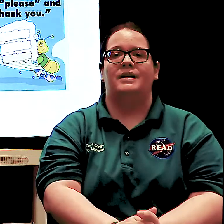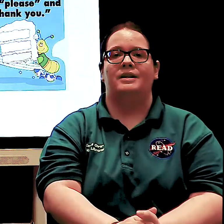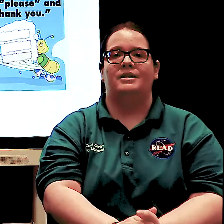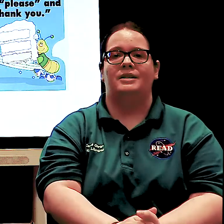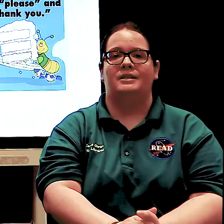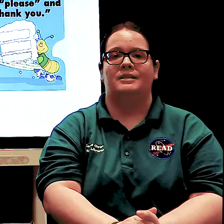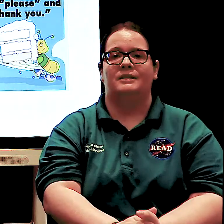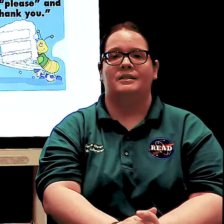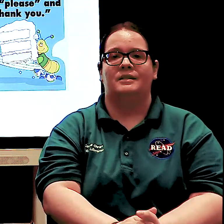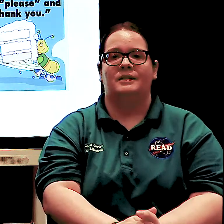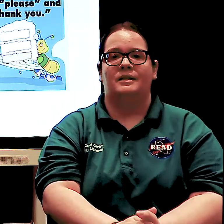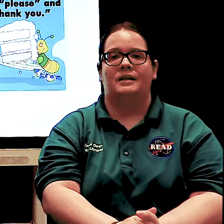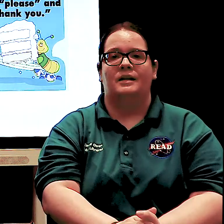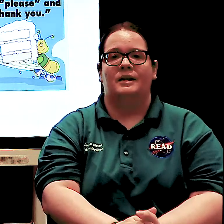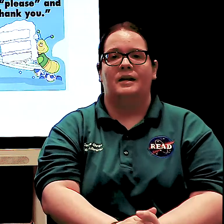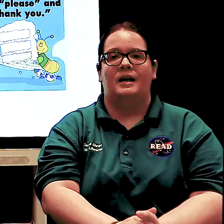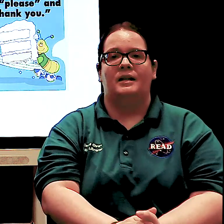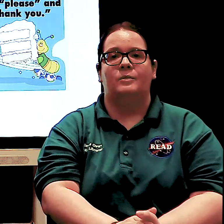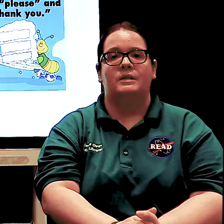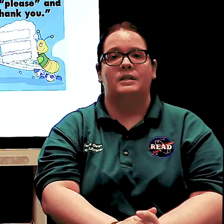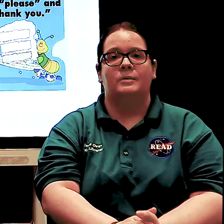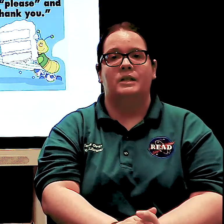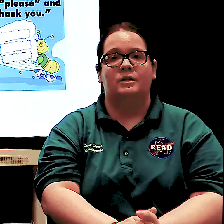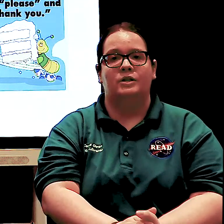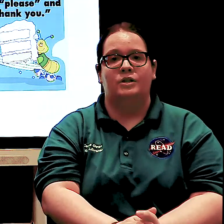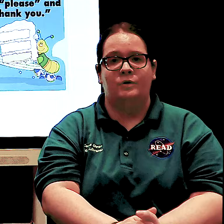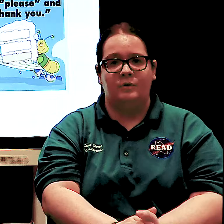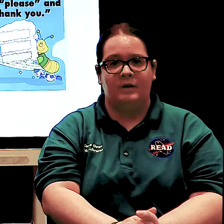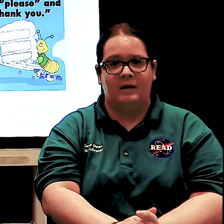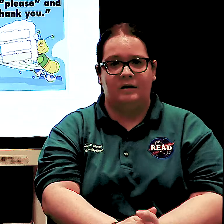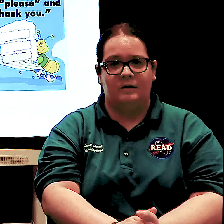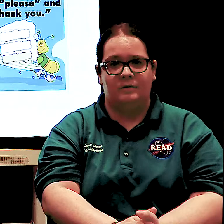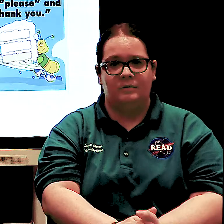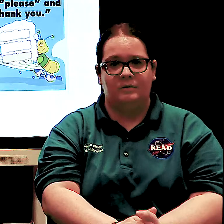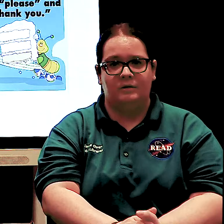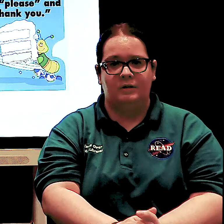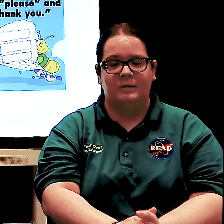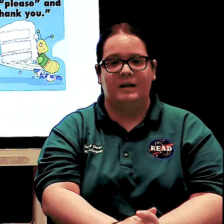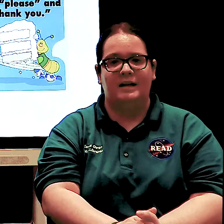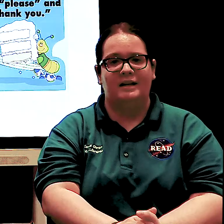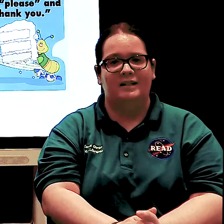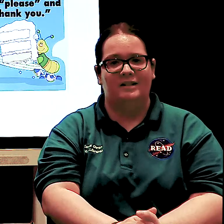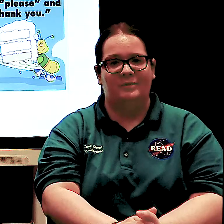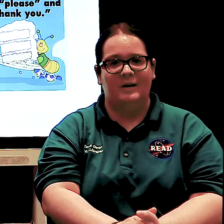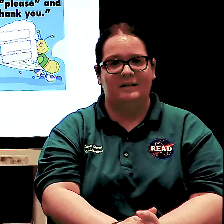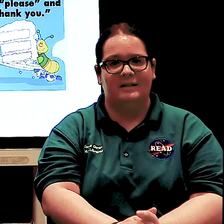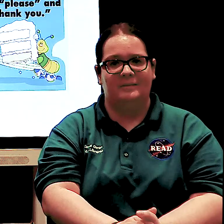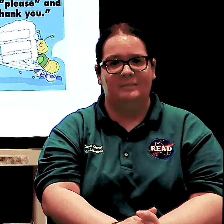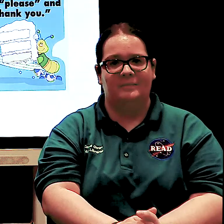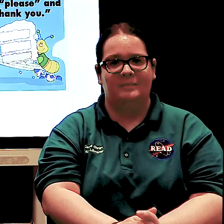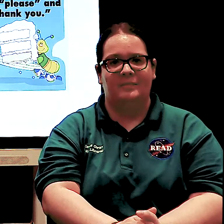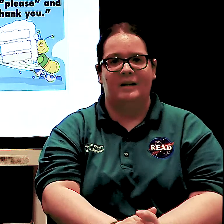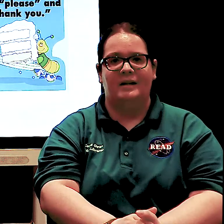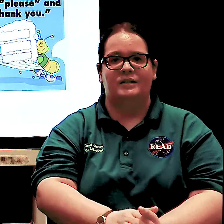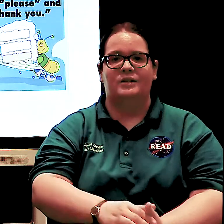good. And then when someone tells you thank you, you say you're welcome. Let's do